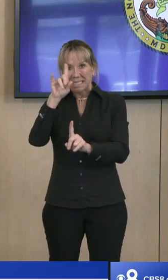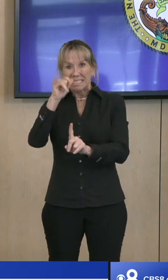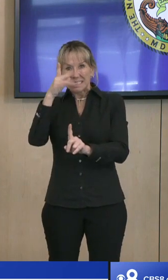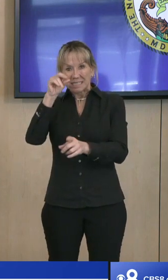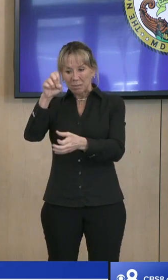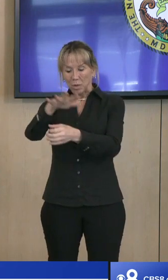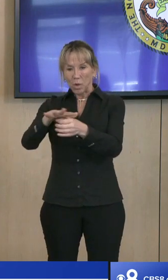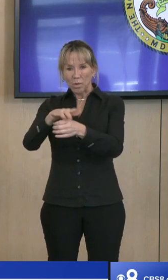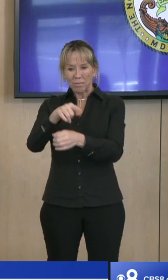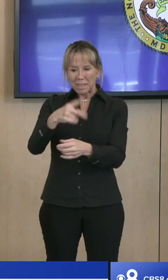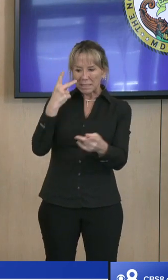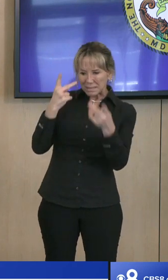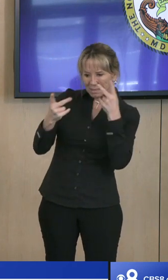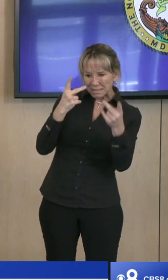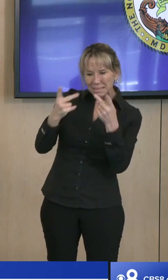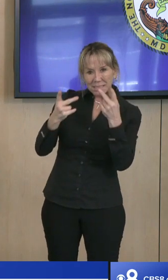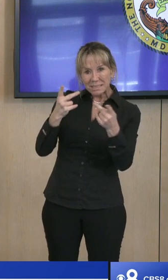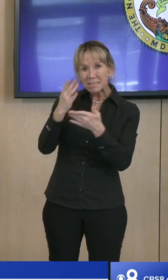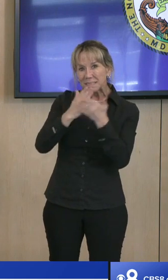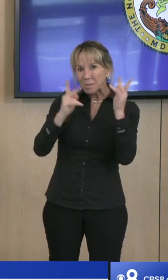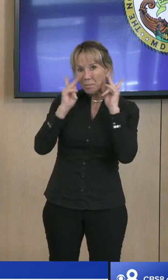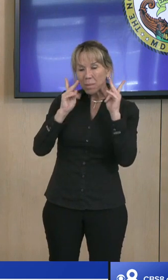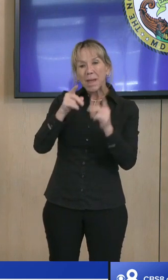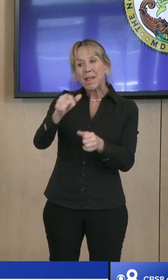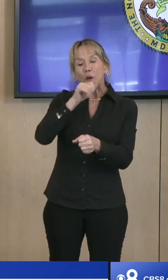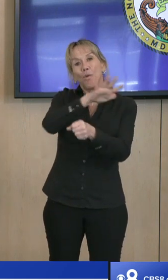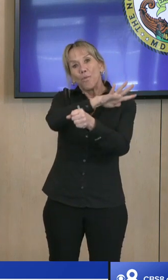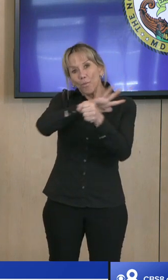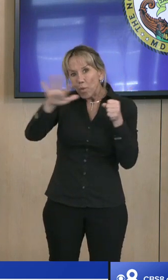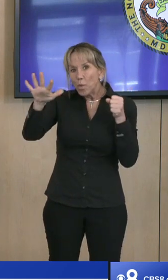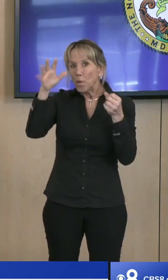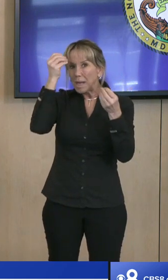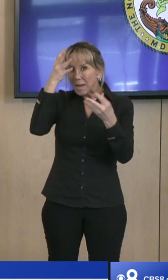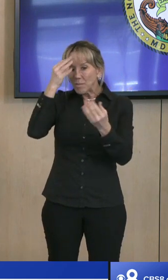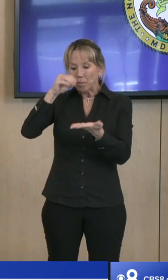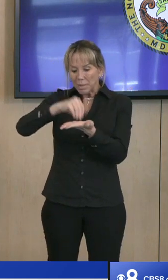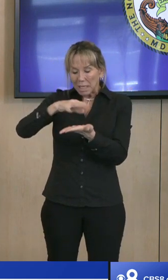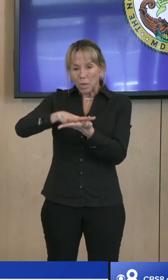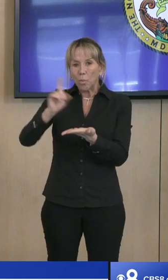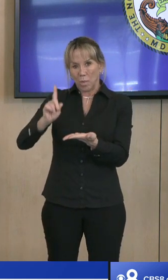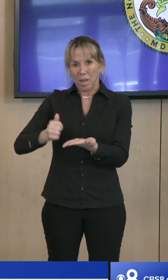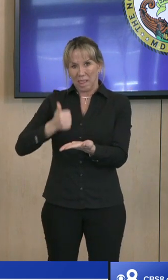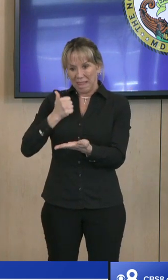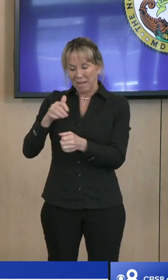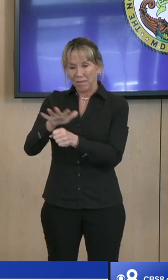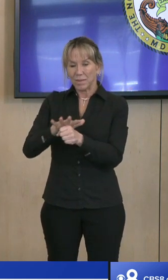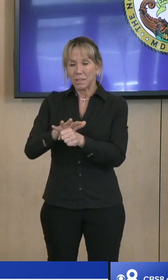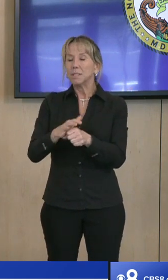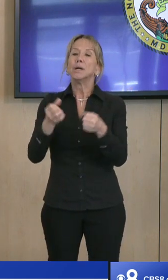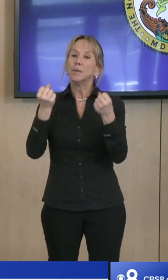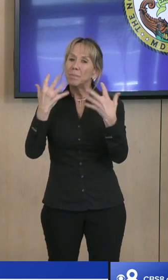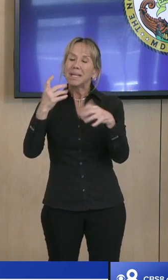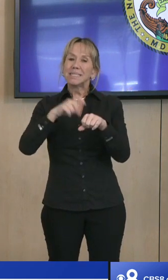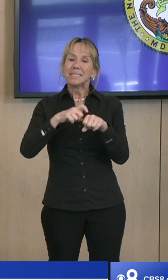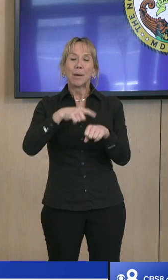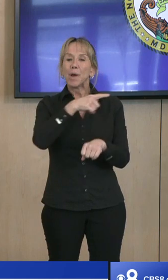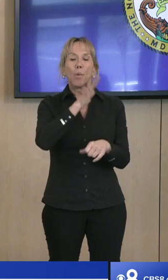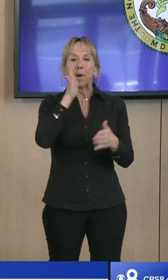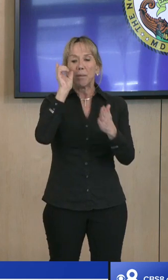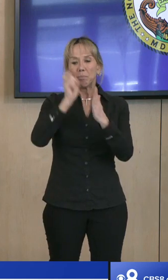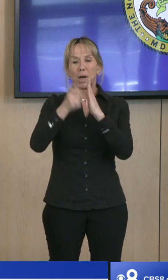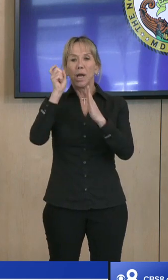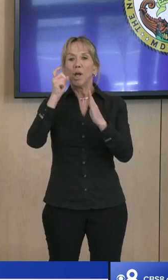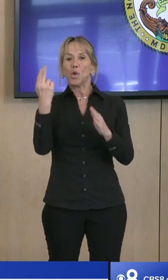get information that is complete about where they live, they often have a protocol to default to